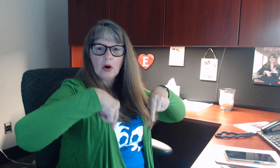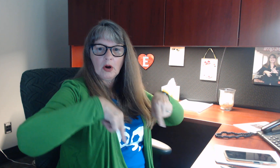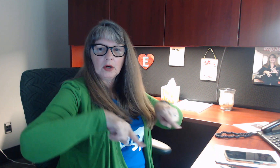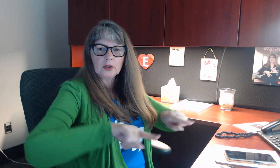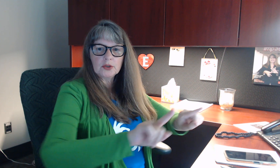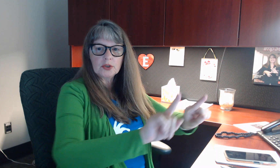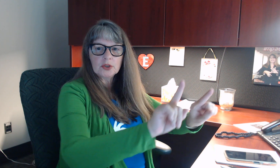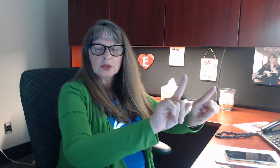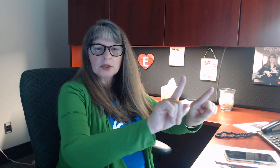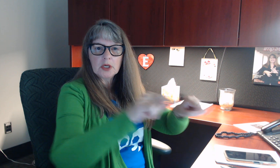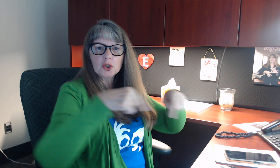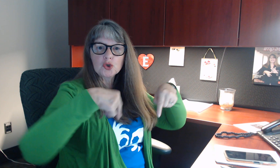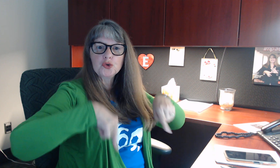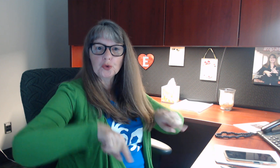arch. During.